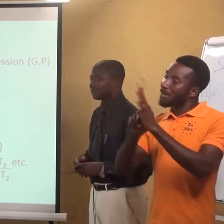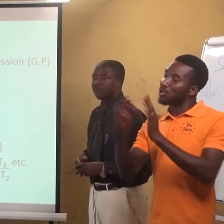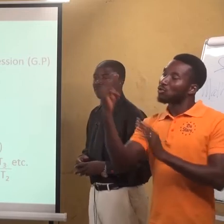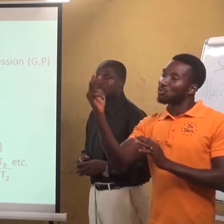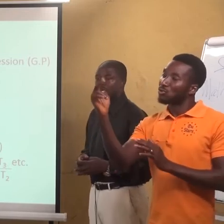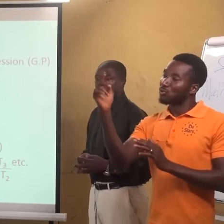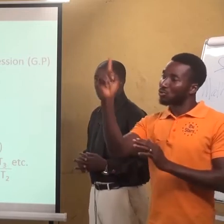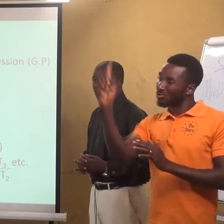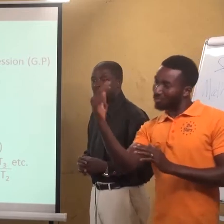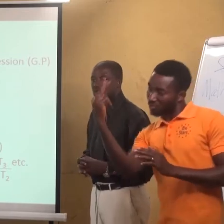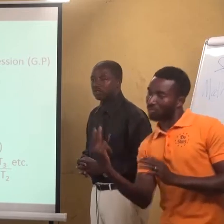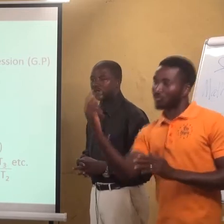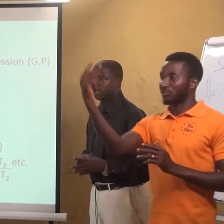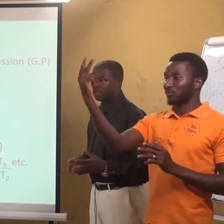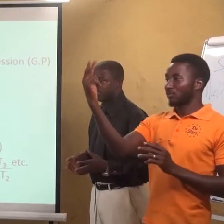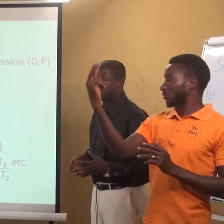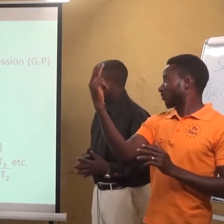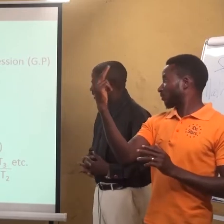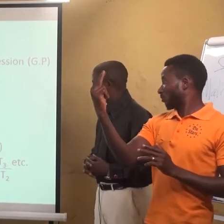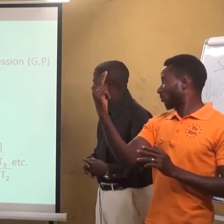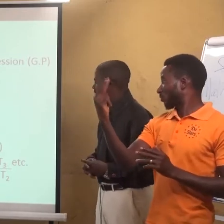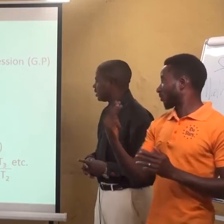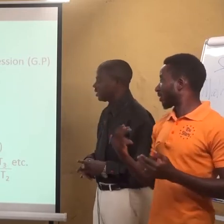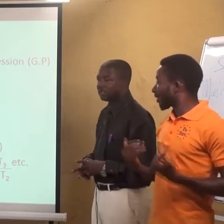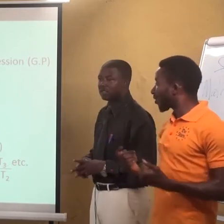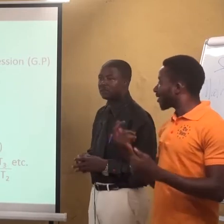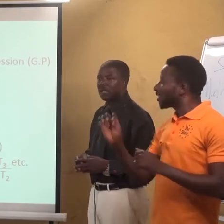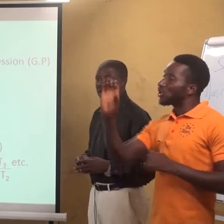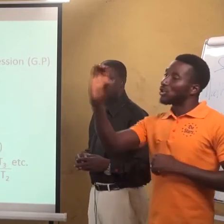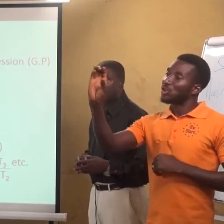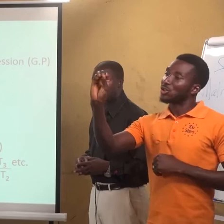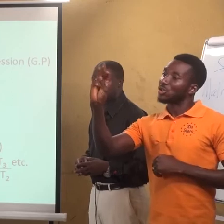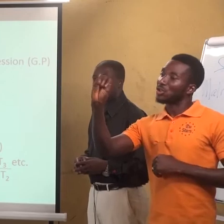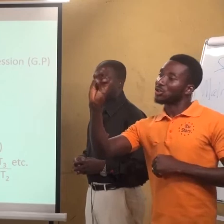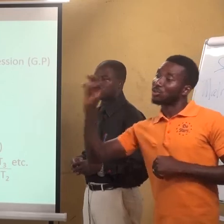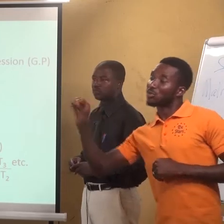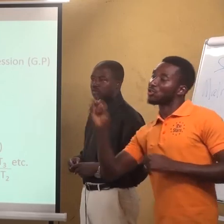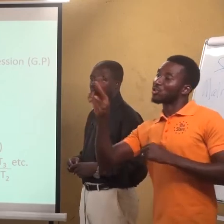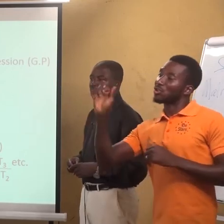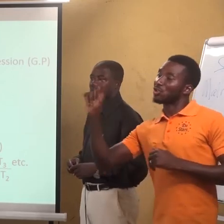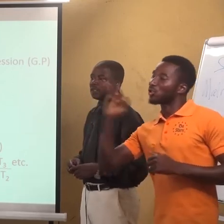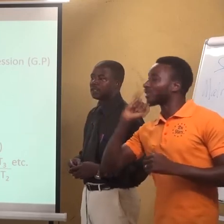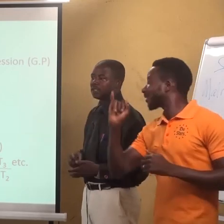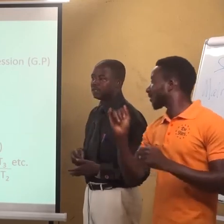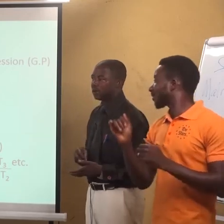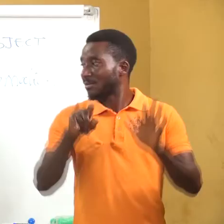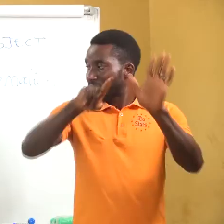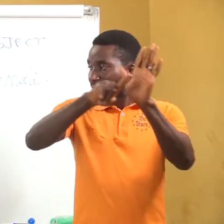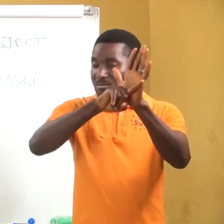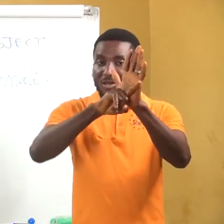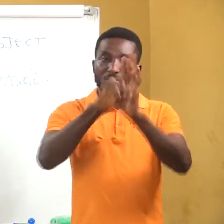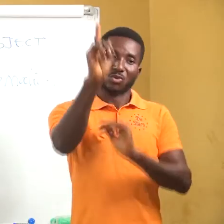dash, dash. The common ratio in this case is -1/2. It is